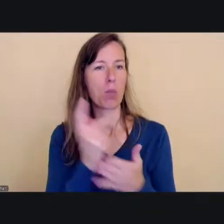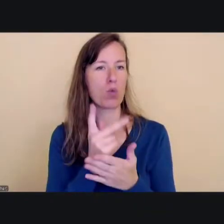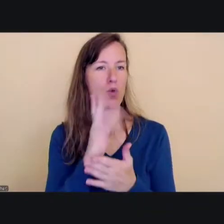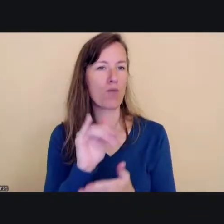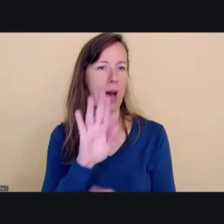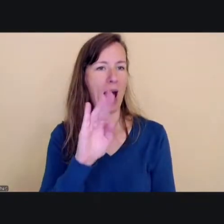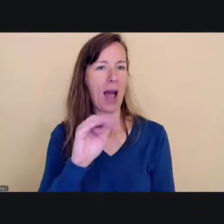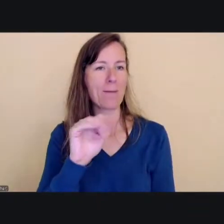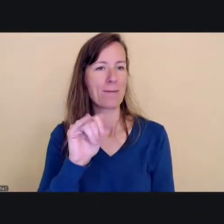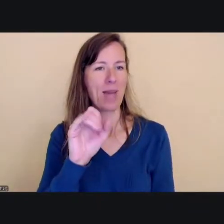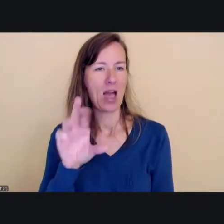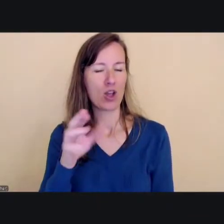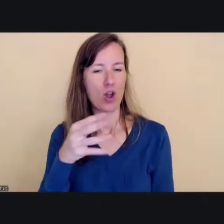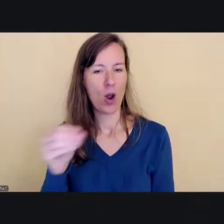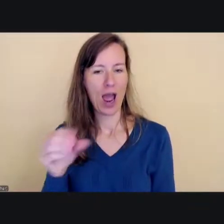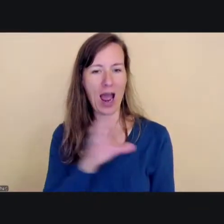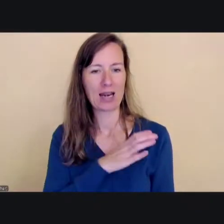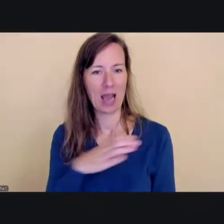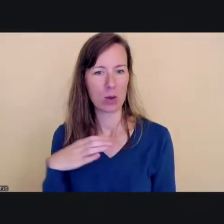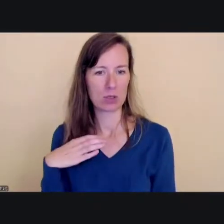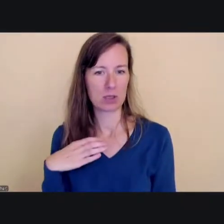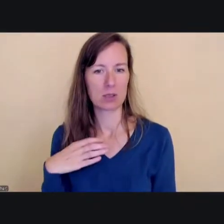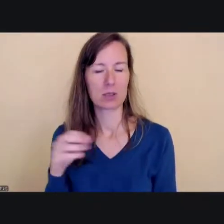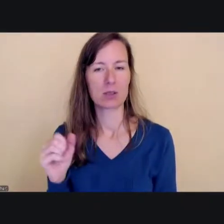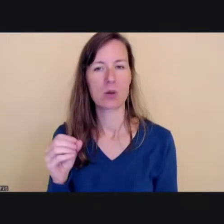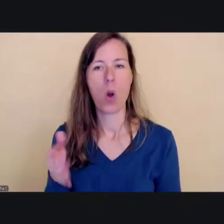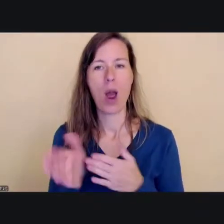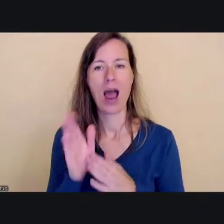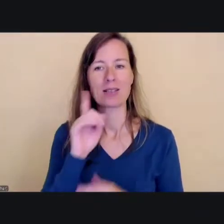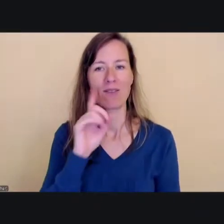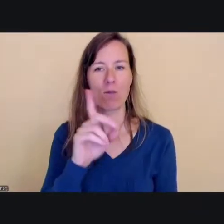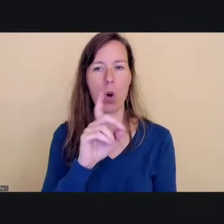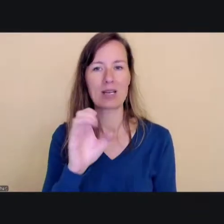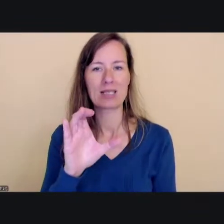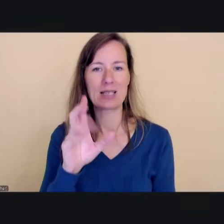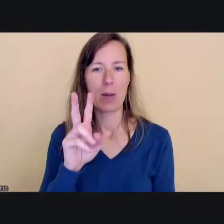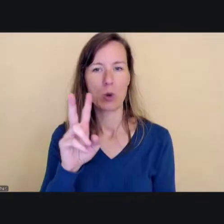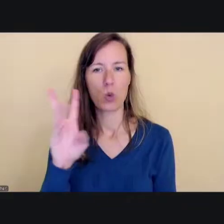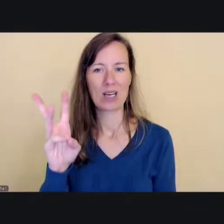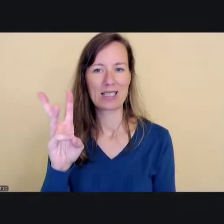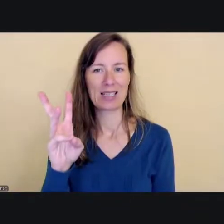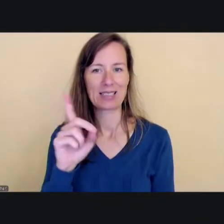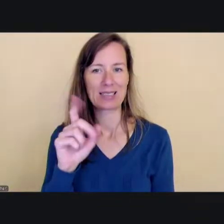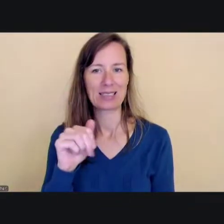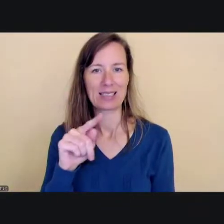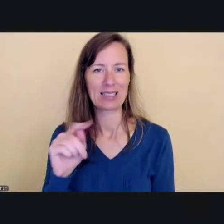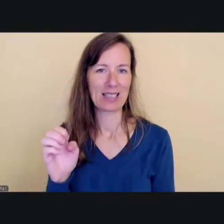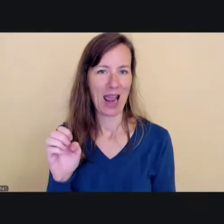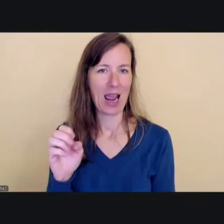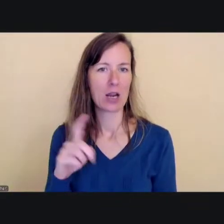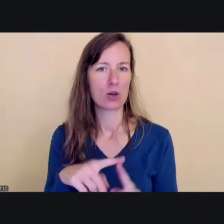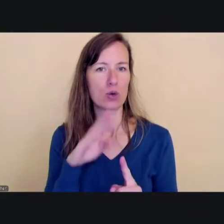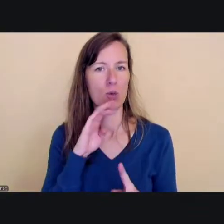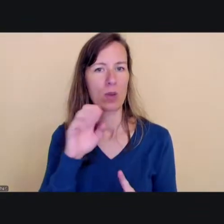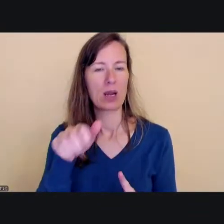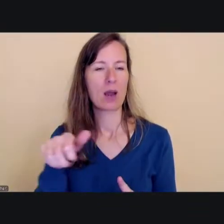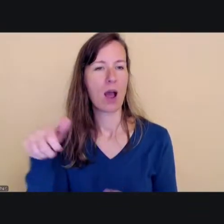asking for the December the 26th day to be another staff